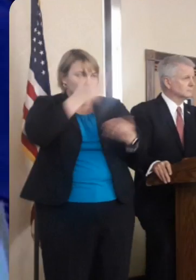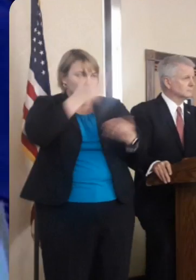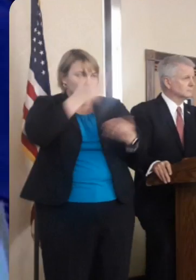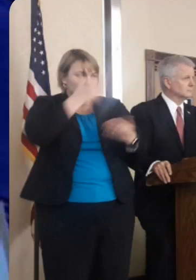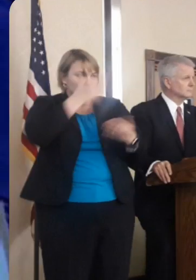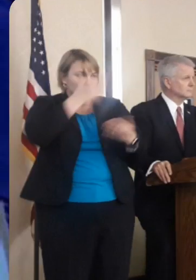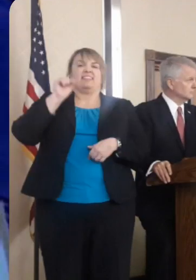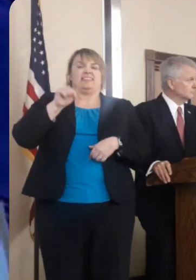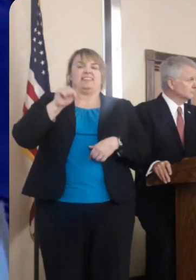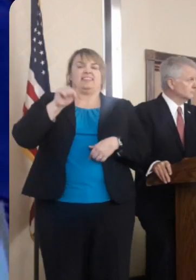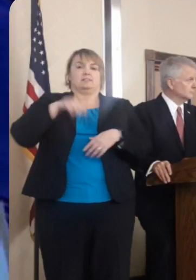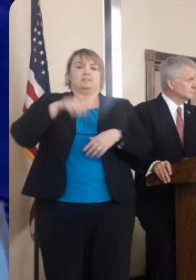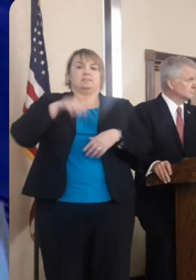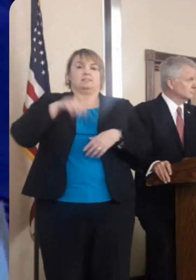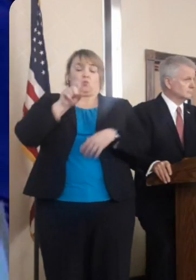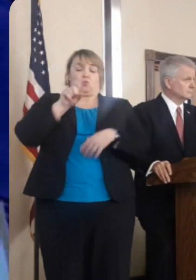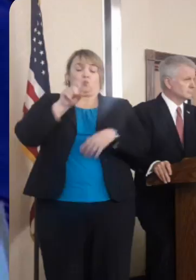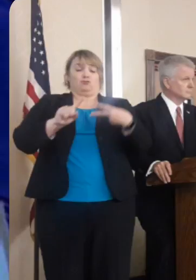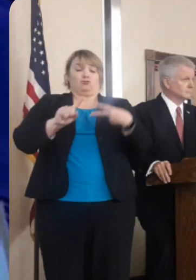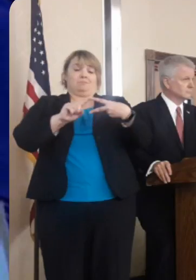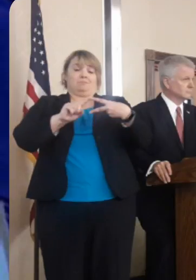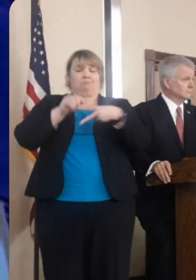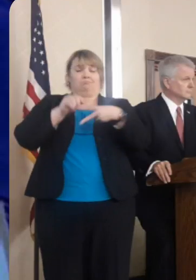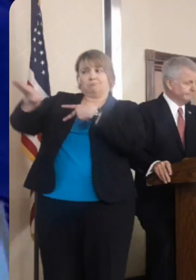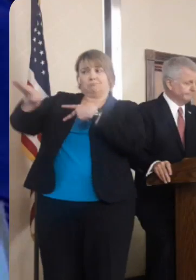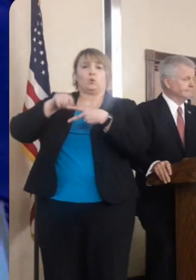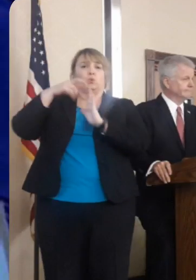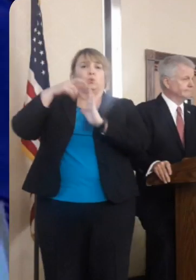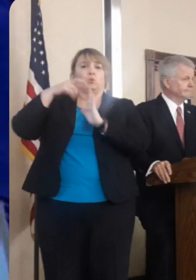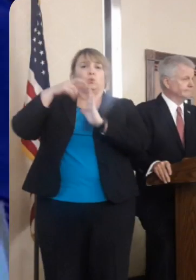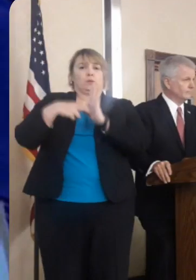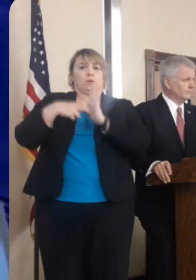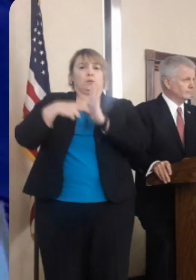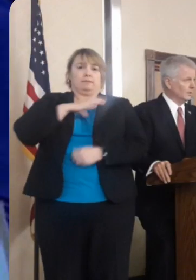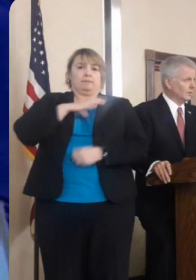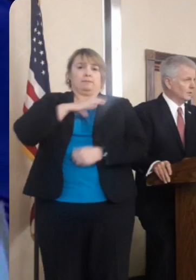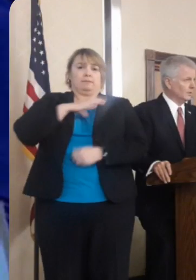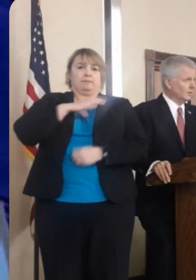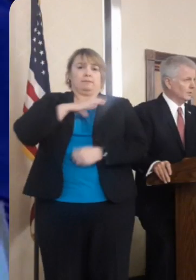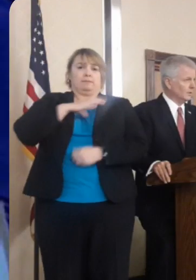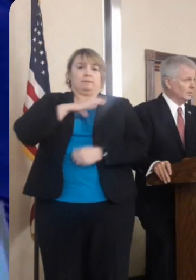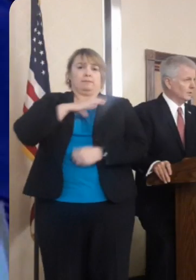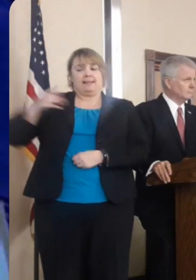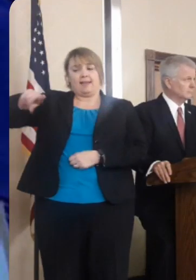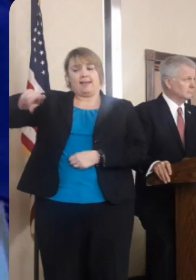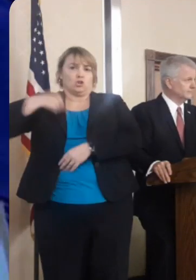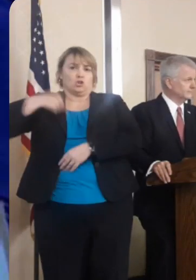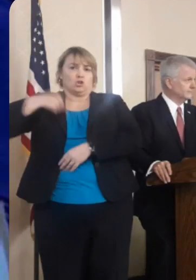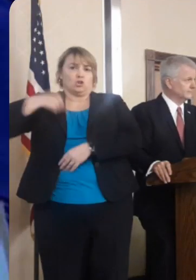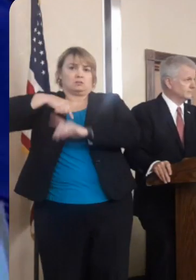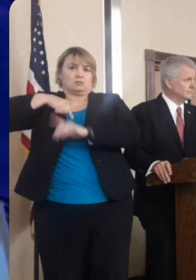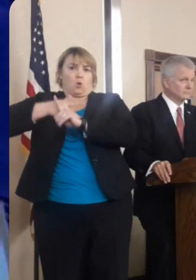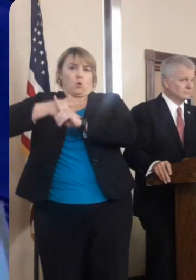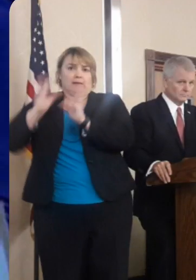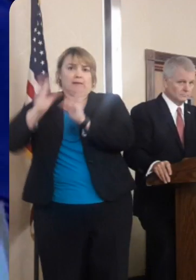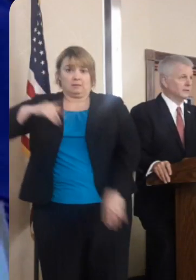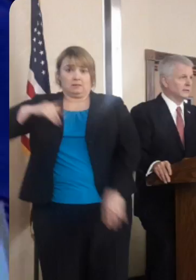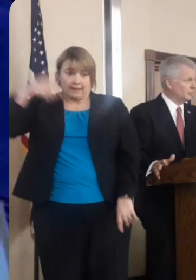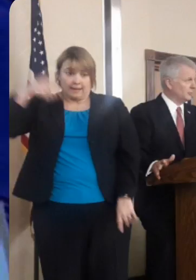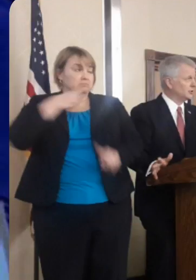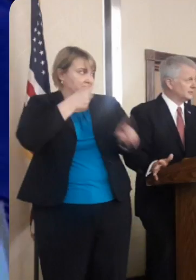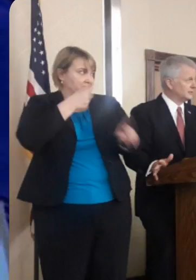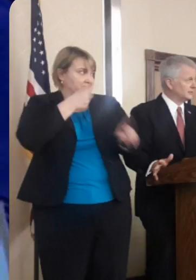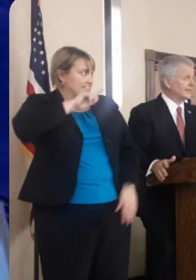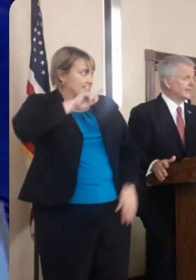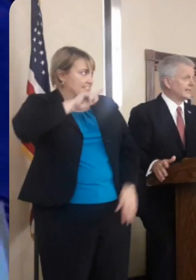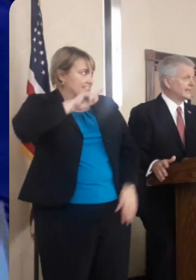Rules Committee for consideration at the first quarterly meeting. Is there a second? Second. Okay, so we have a motion and a